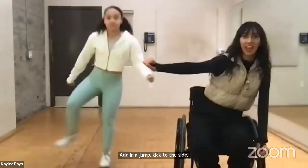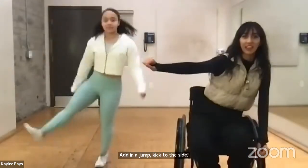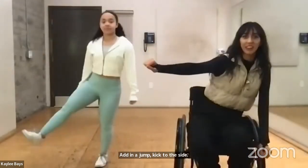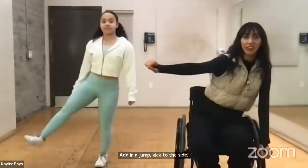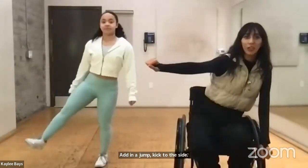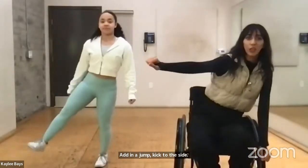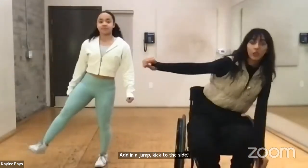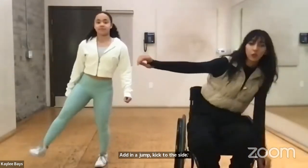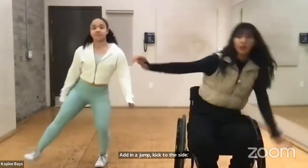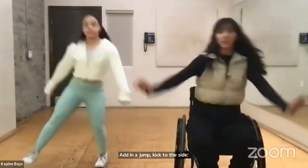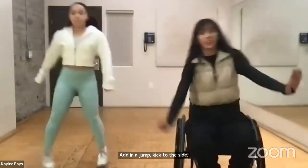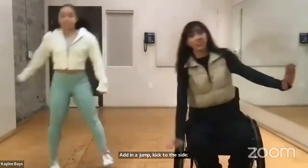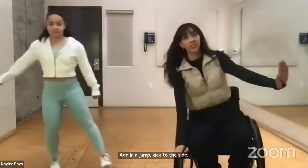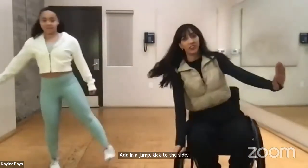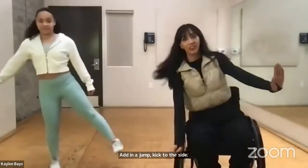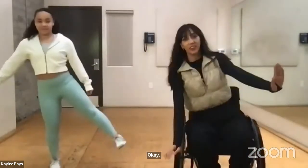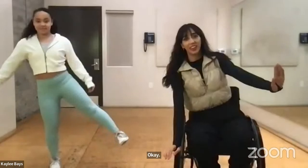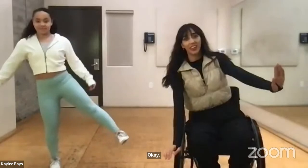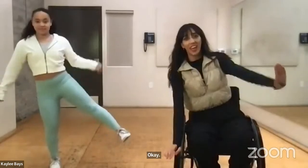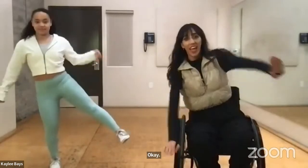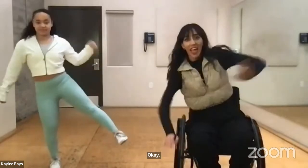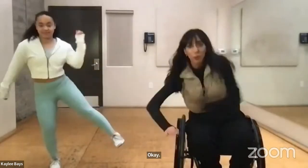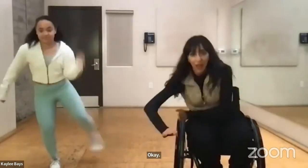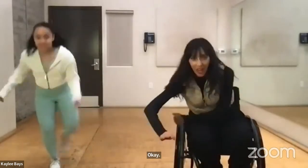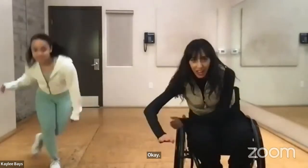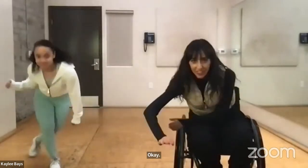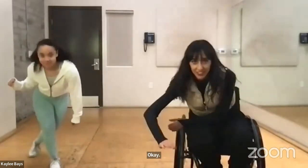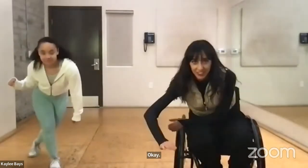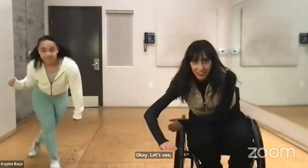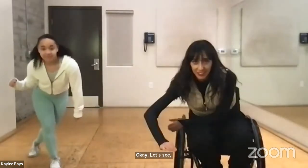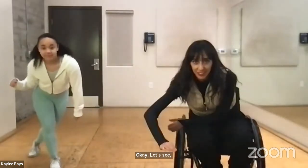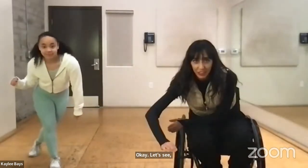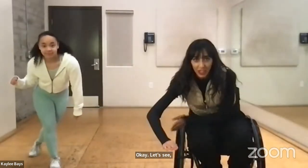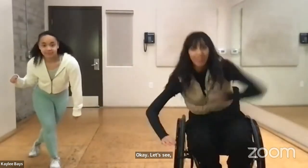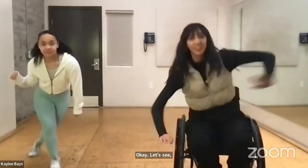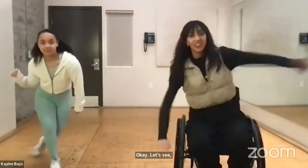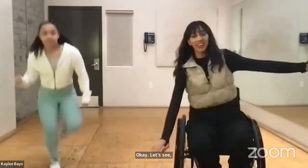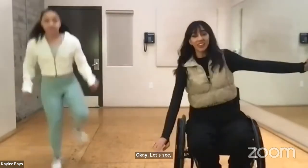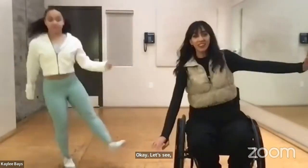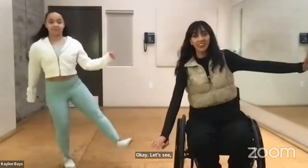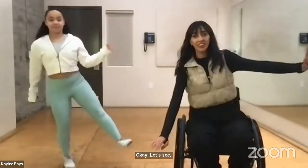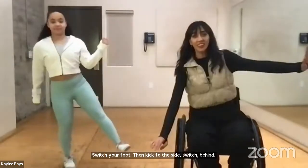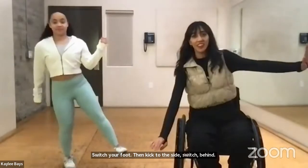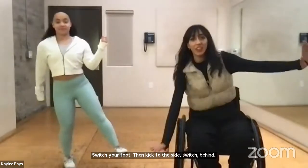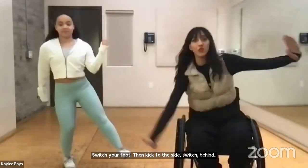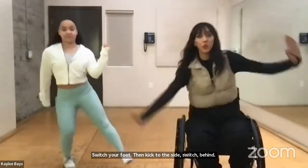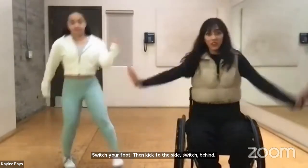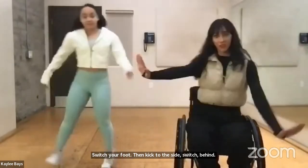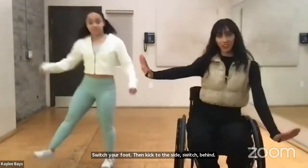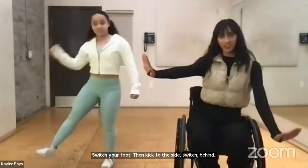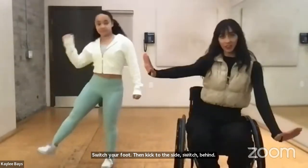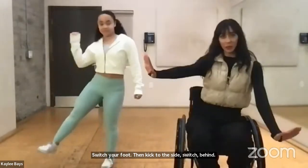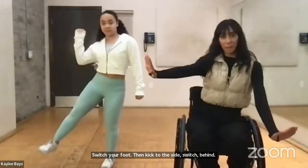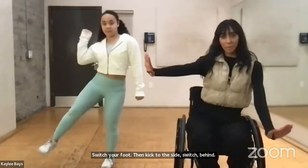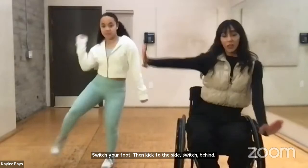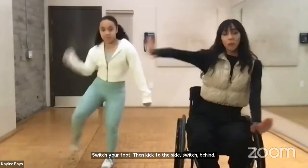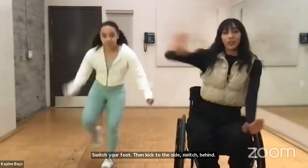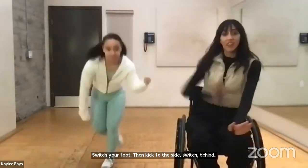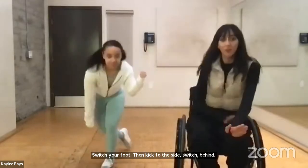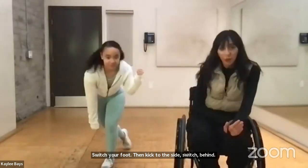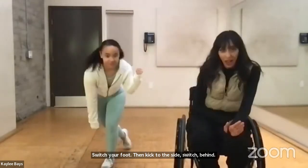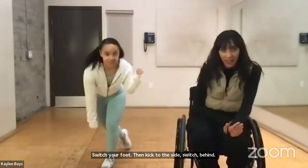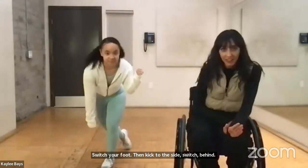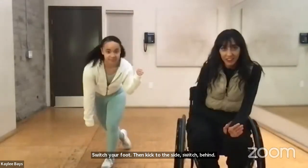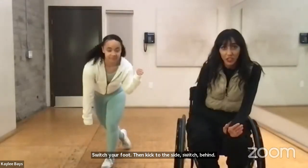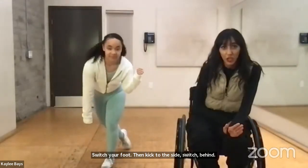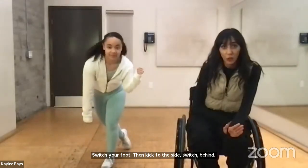to the side. Switch feet, and behind. Kick, switch feet, place